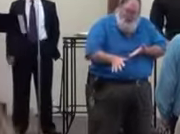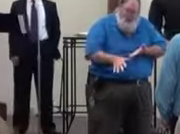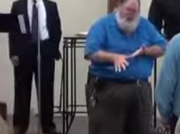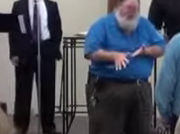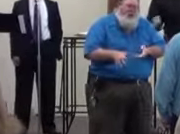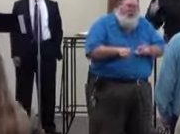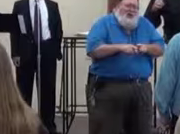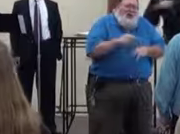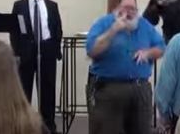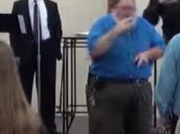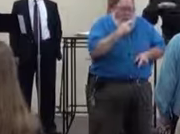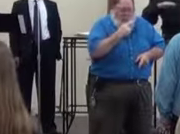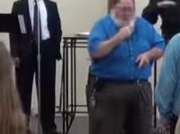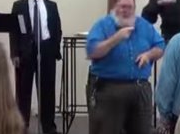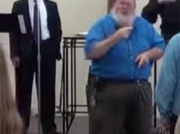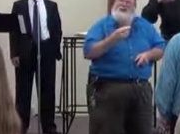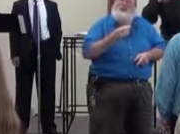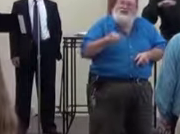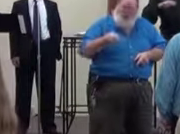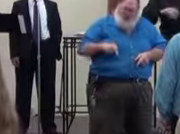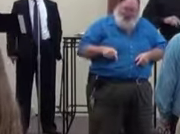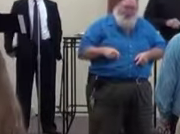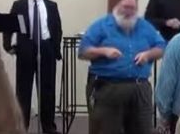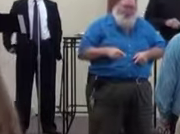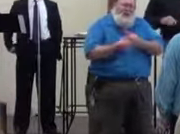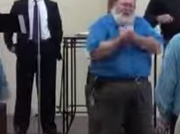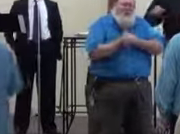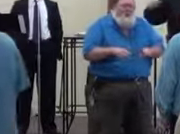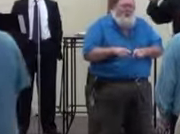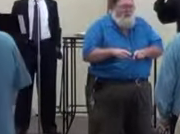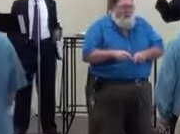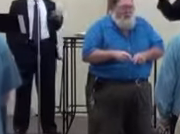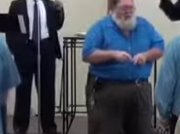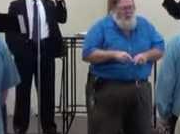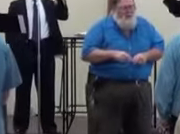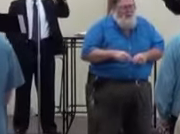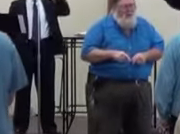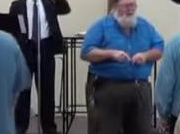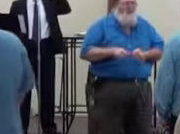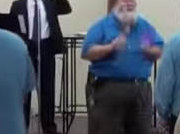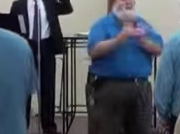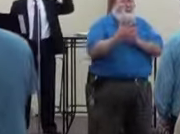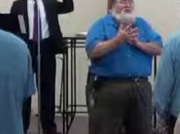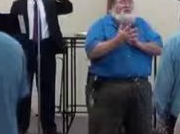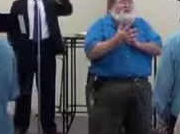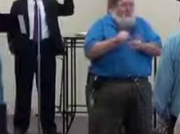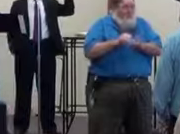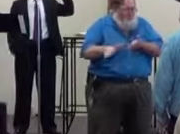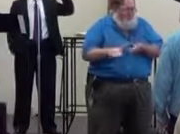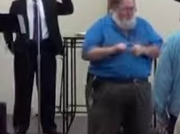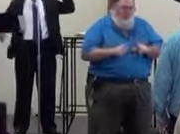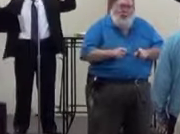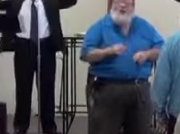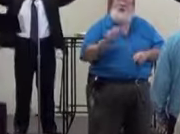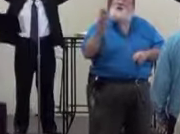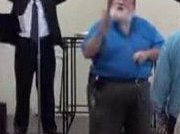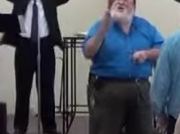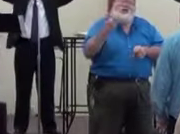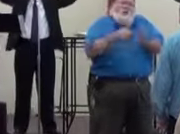loved it when Jesus was trampled in the ground like a rose. But boy, did he raise up above all and pay the